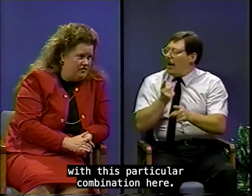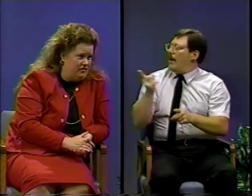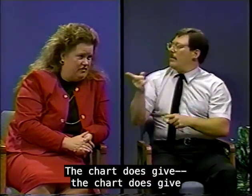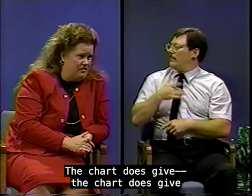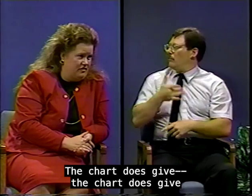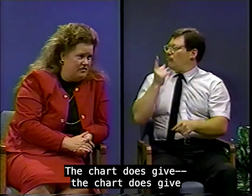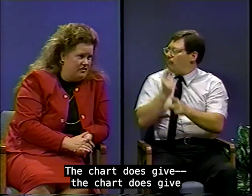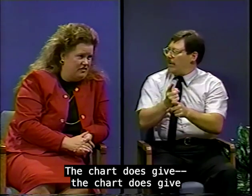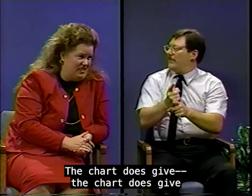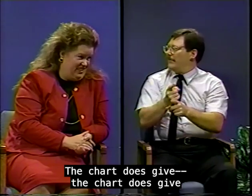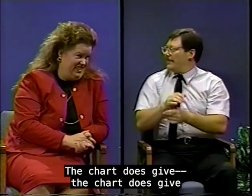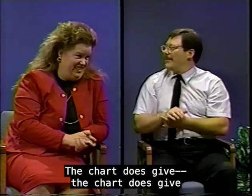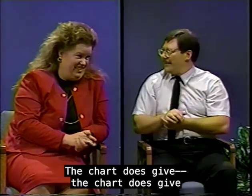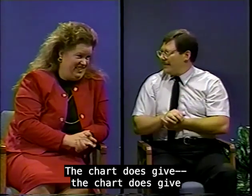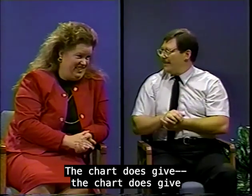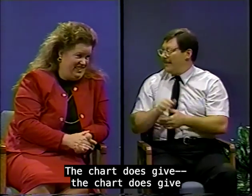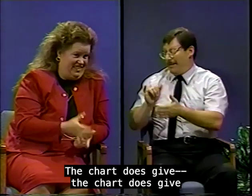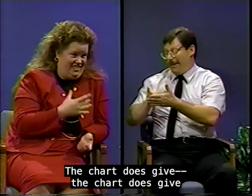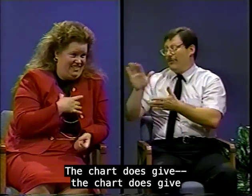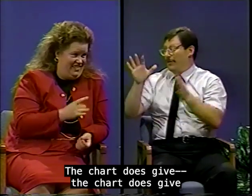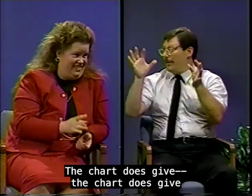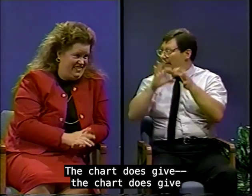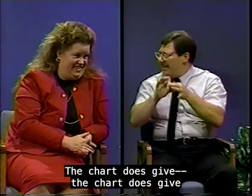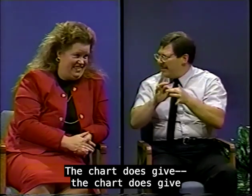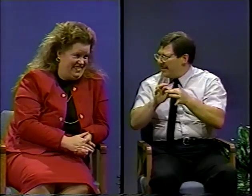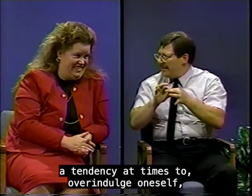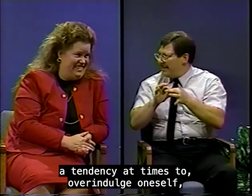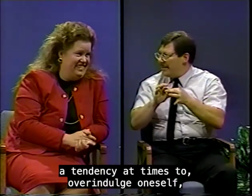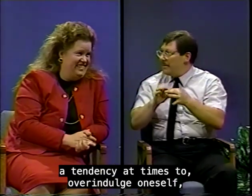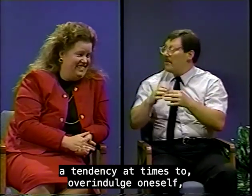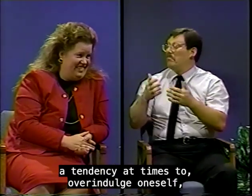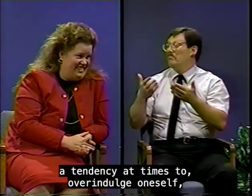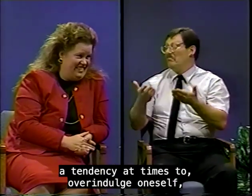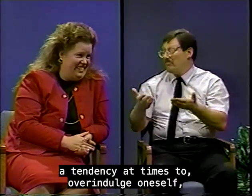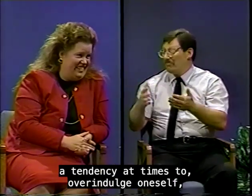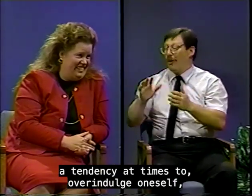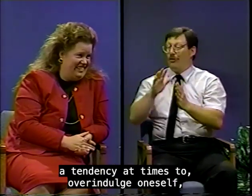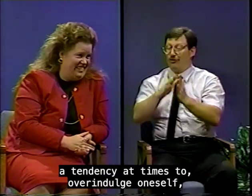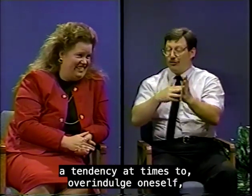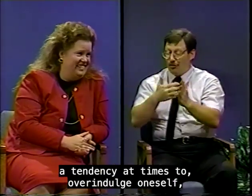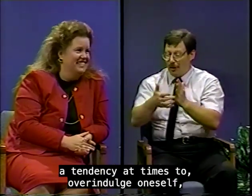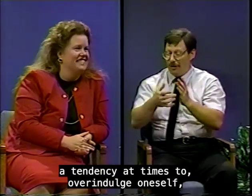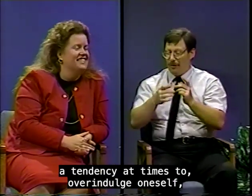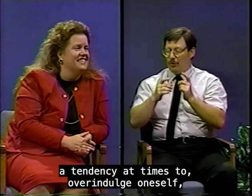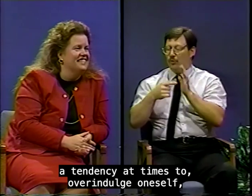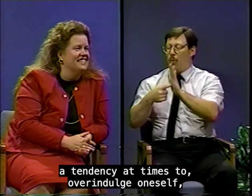here. The chart does give... Really? The chart does give a tendency at times to